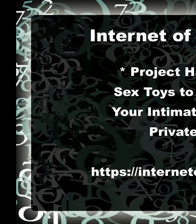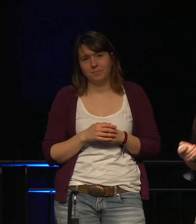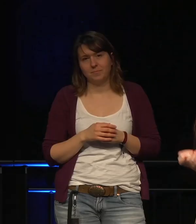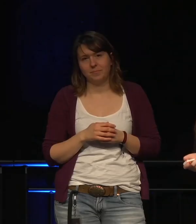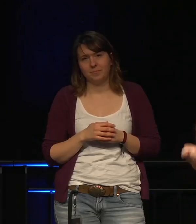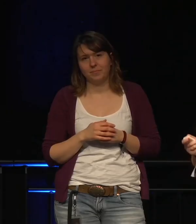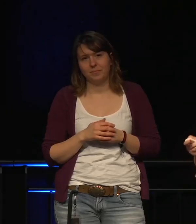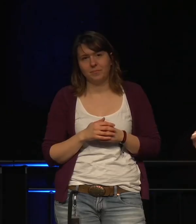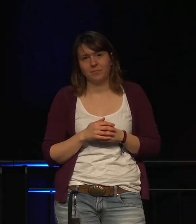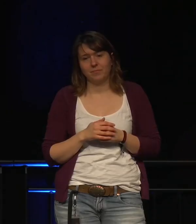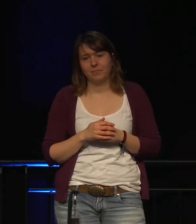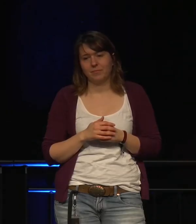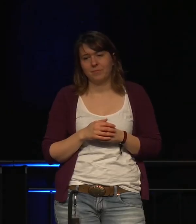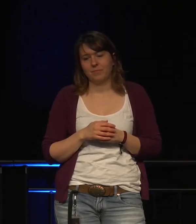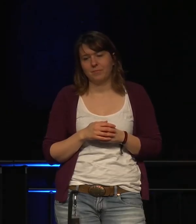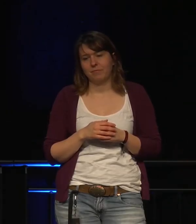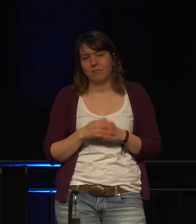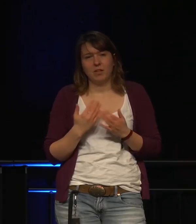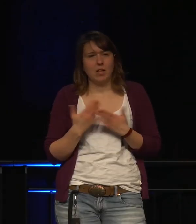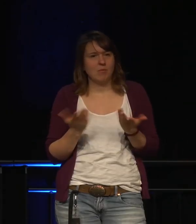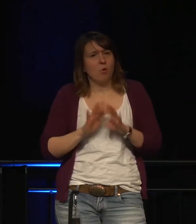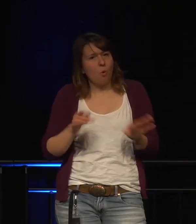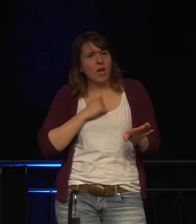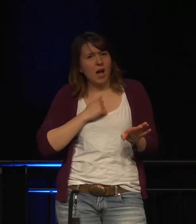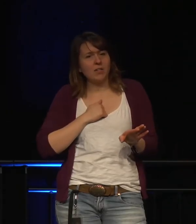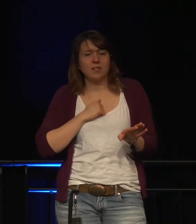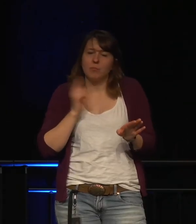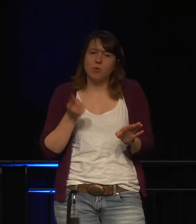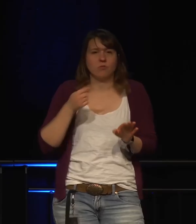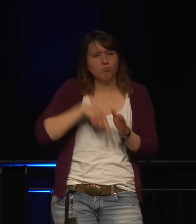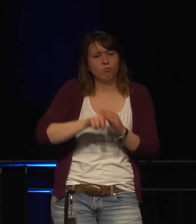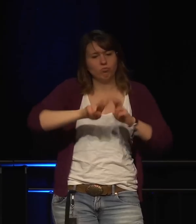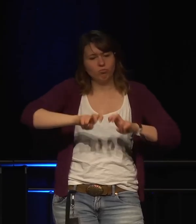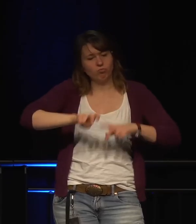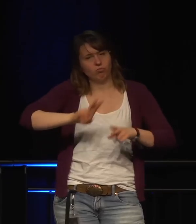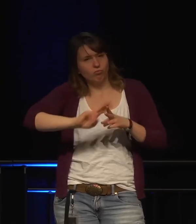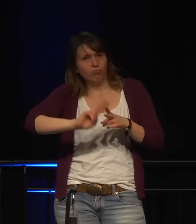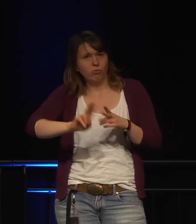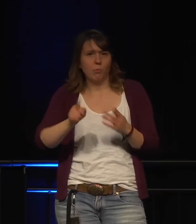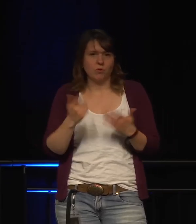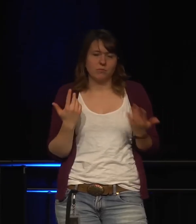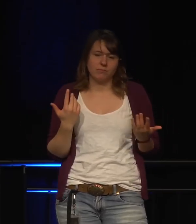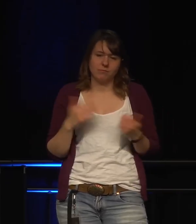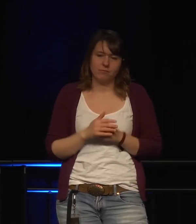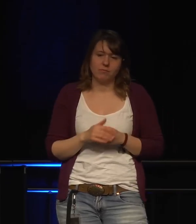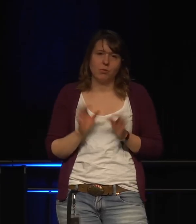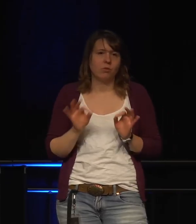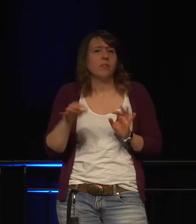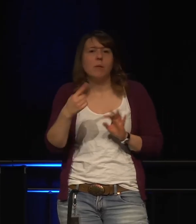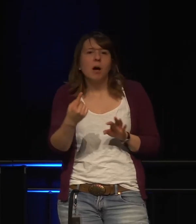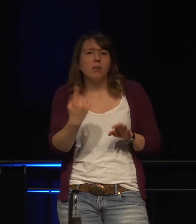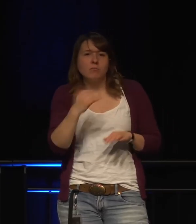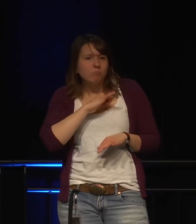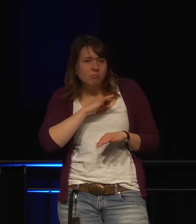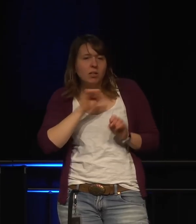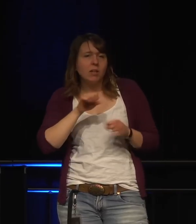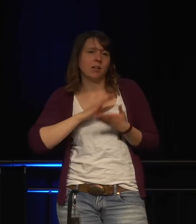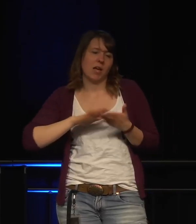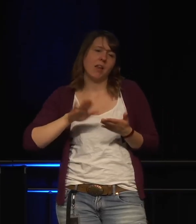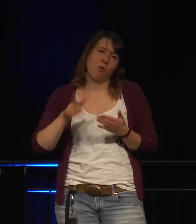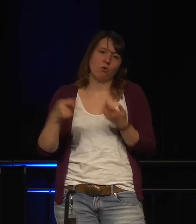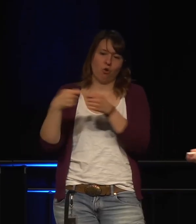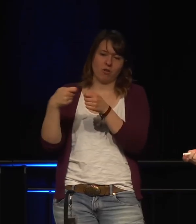to find the security holes that we are all able to use them